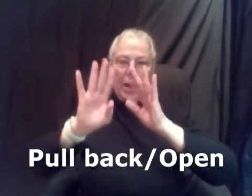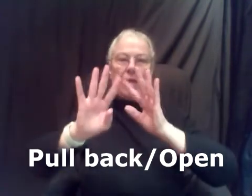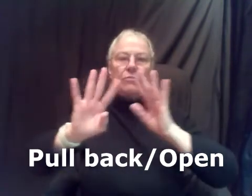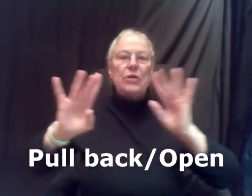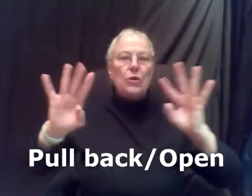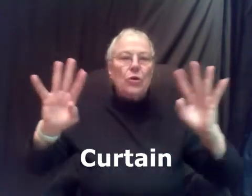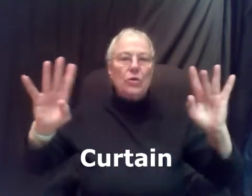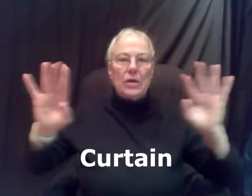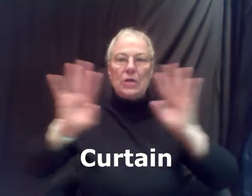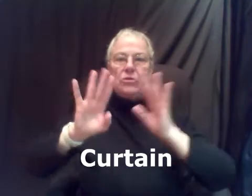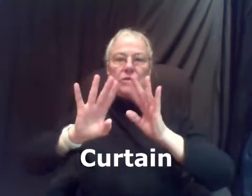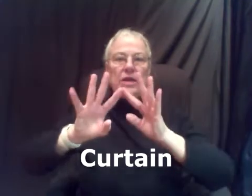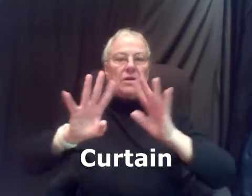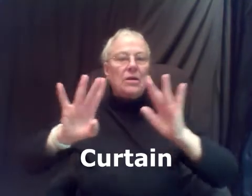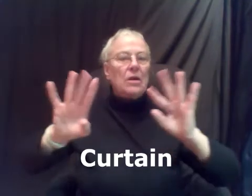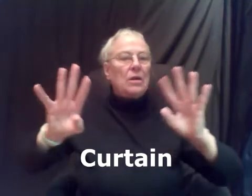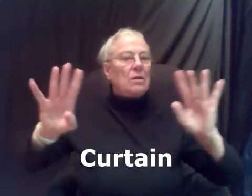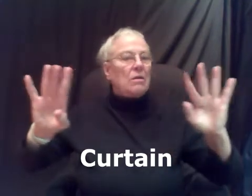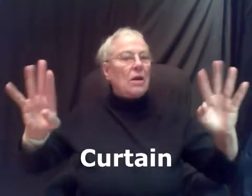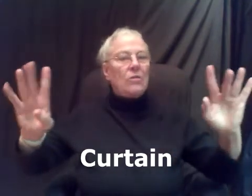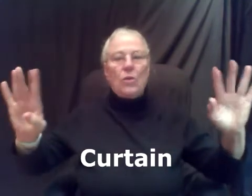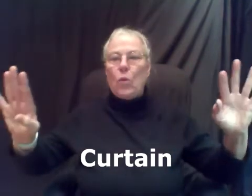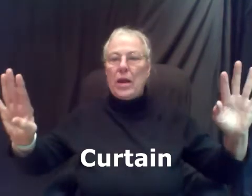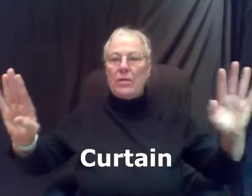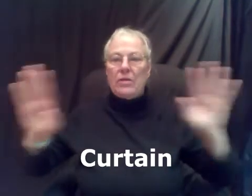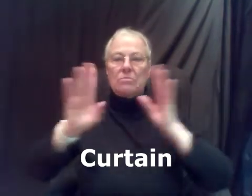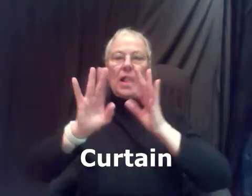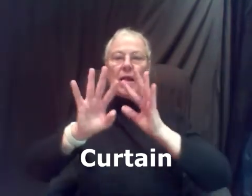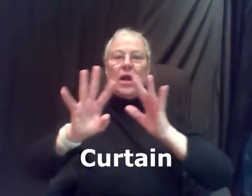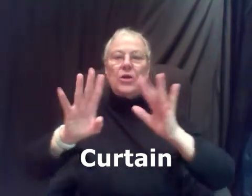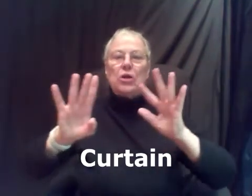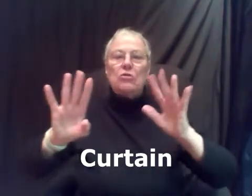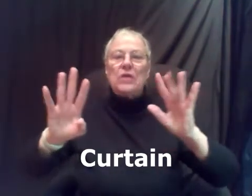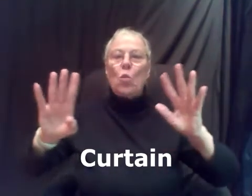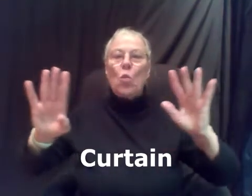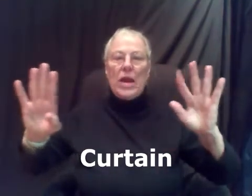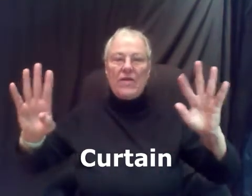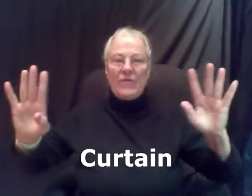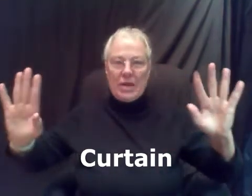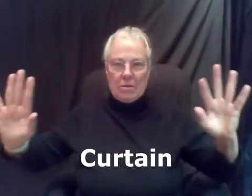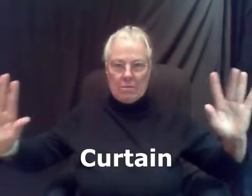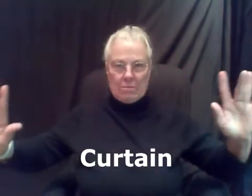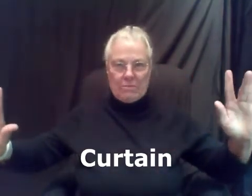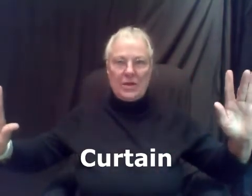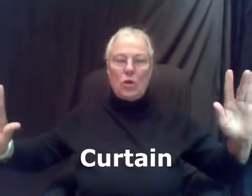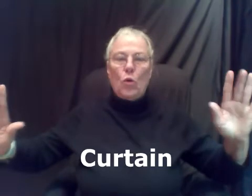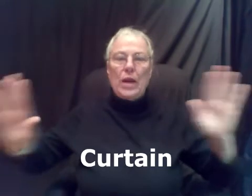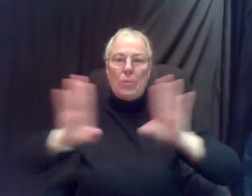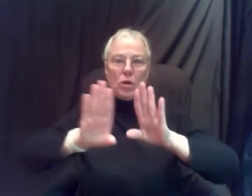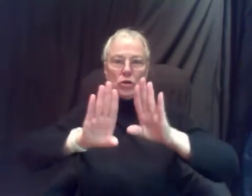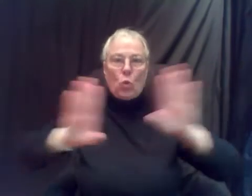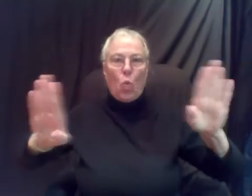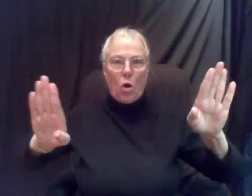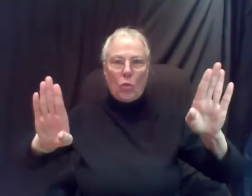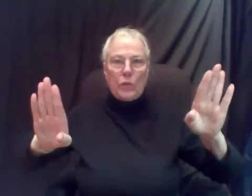the curtain, and you see the way that I kind of use a wavy thing going out, because a wall would be